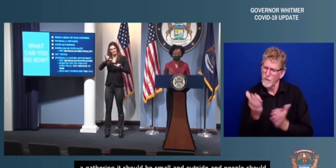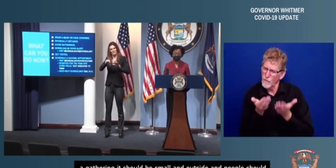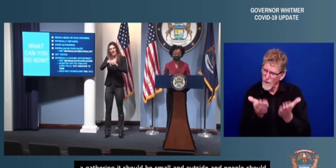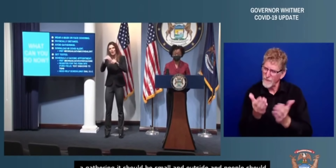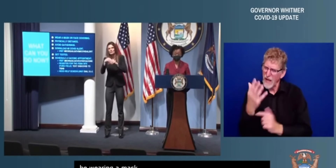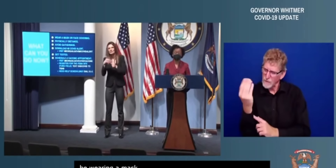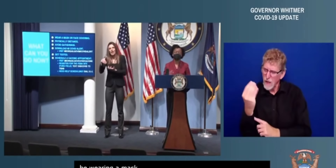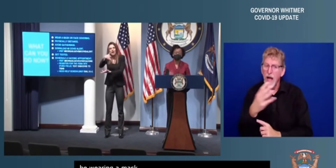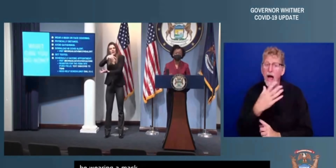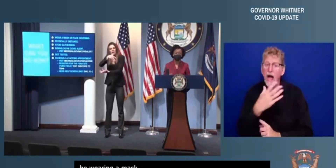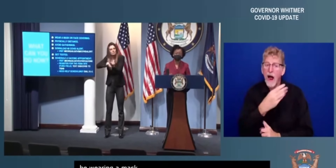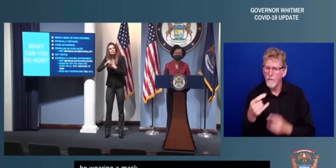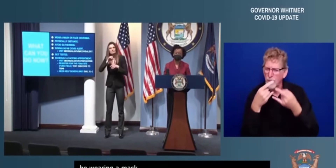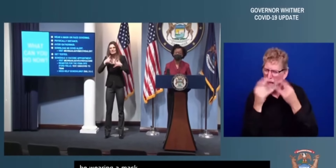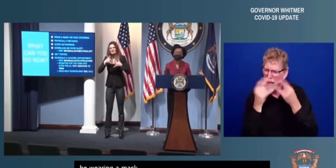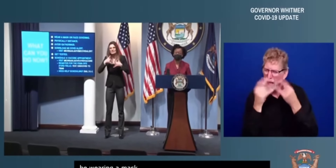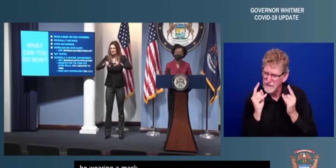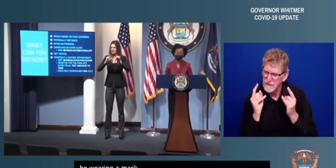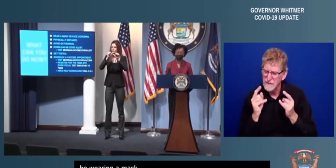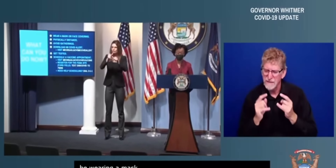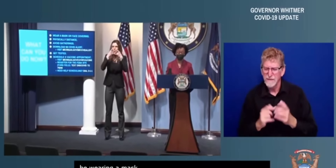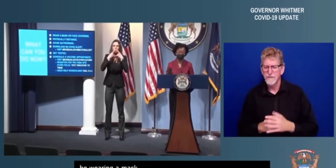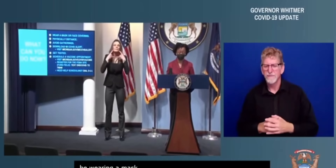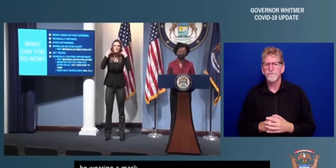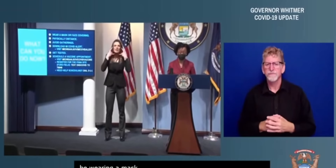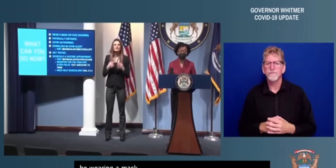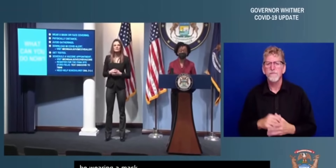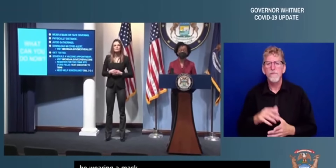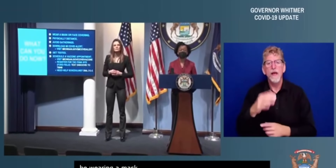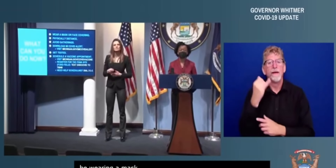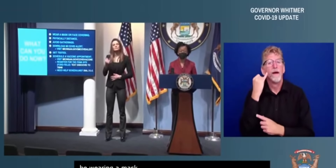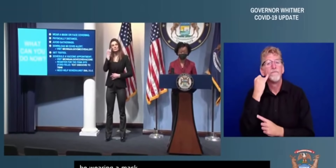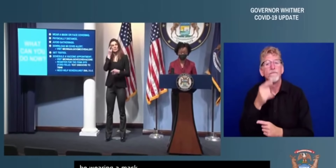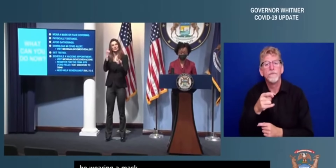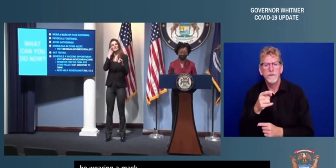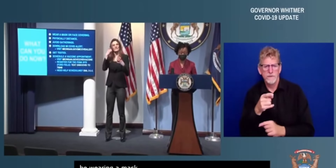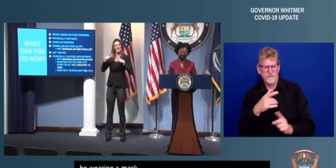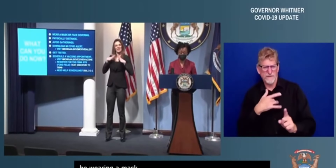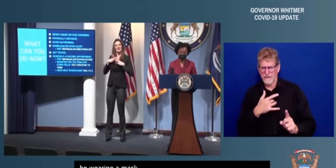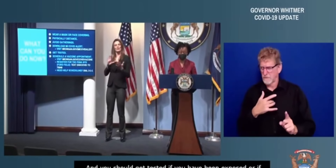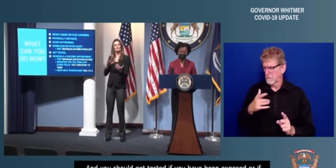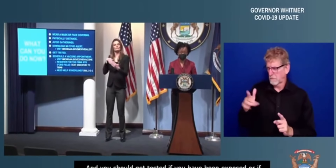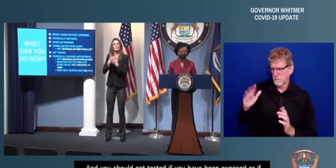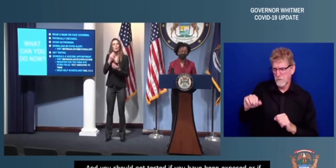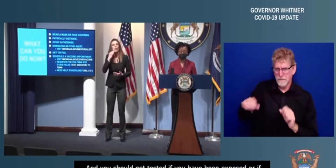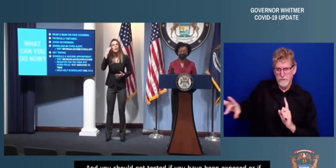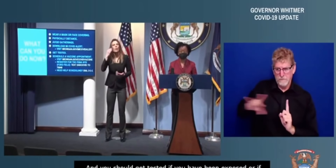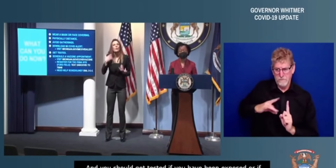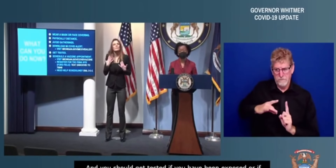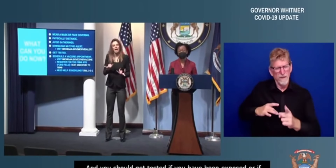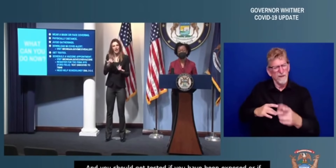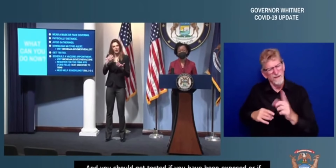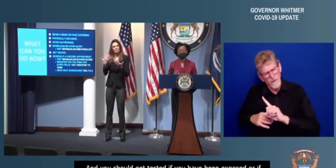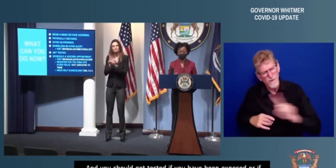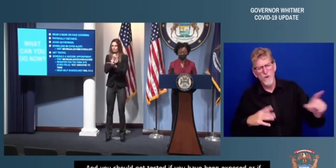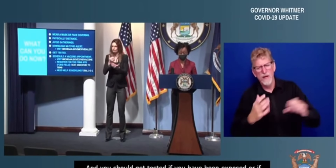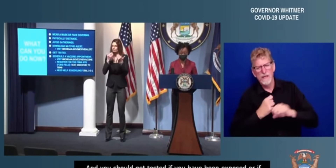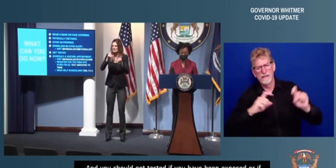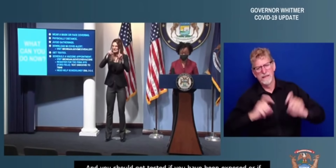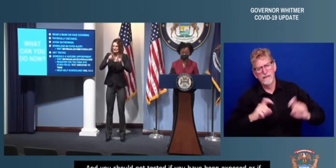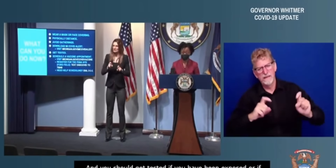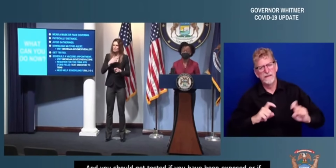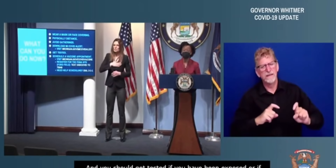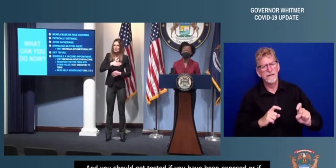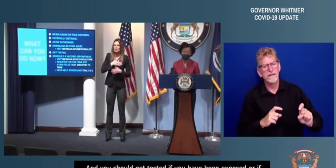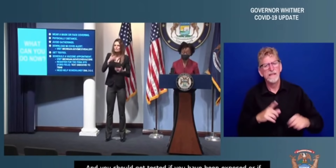you've been exposed, especially if you just returned from a spring break trip, get tested. We've worked with local partners to set up testing sites at